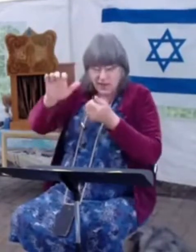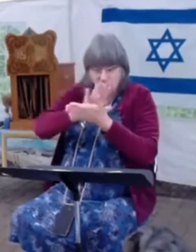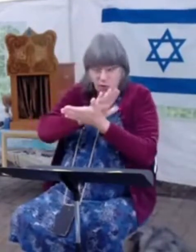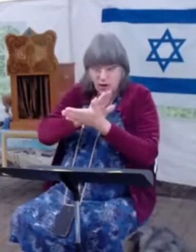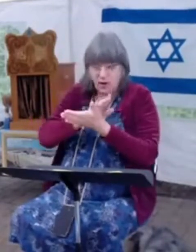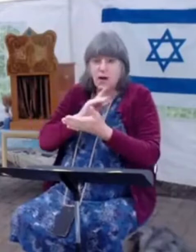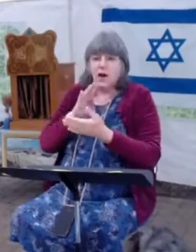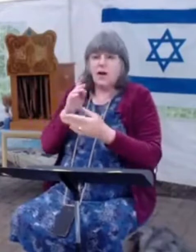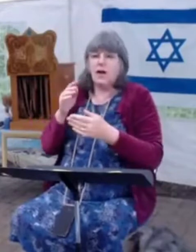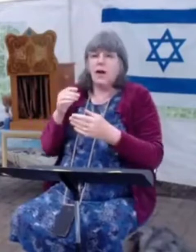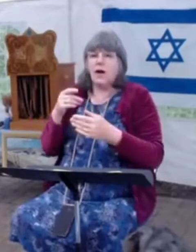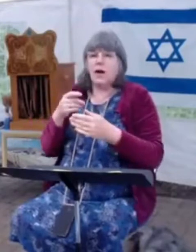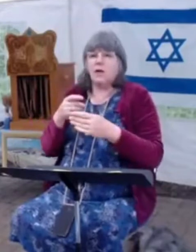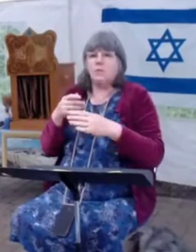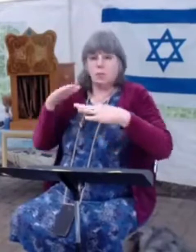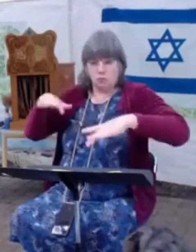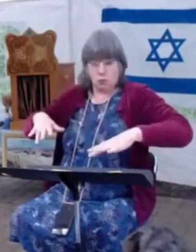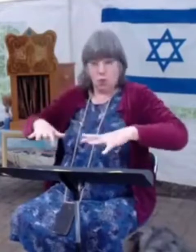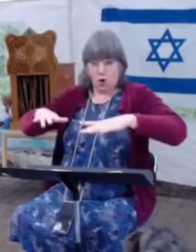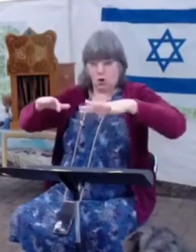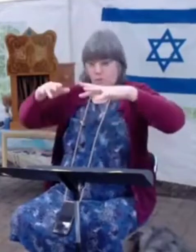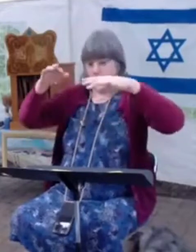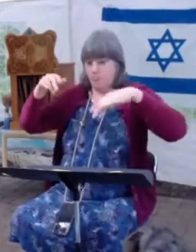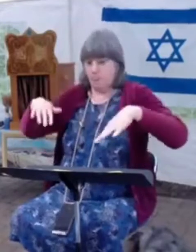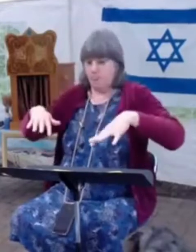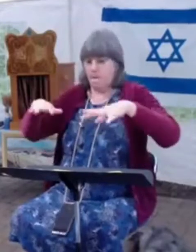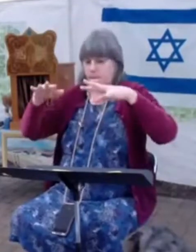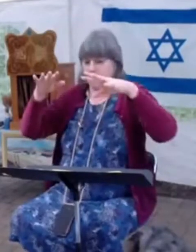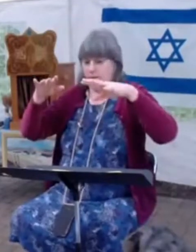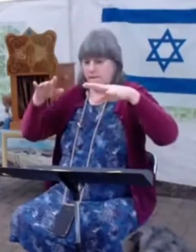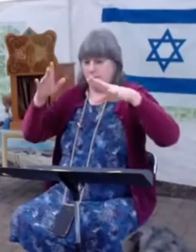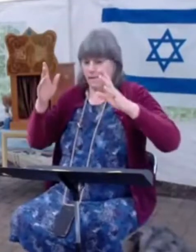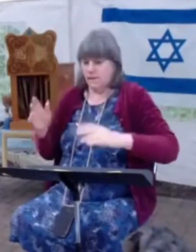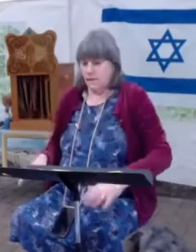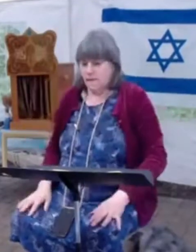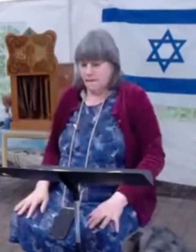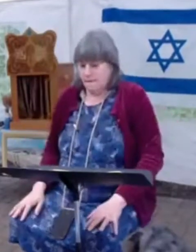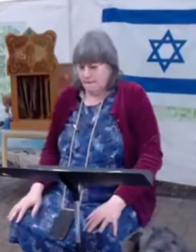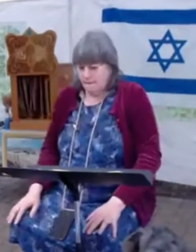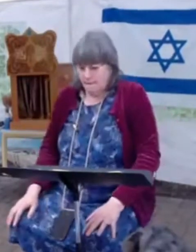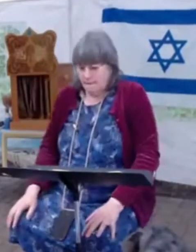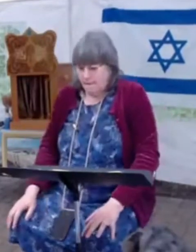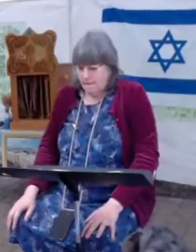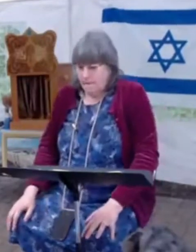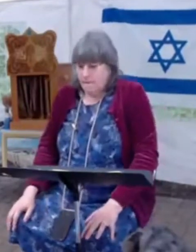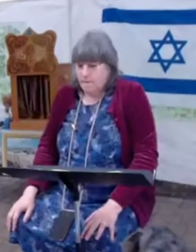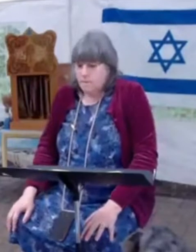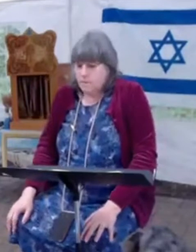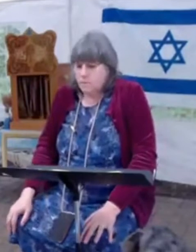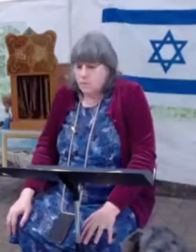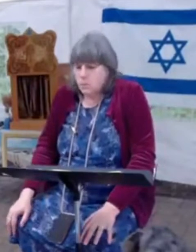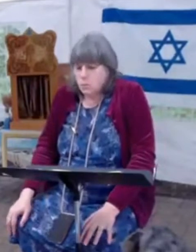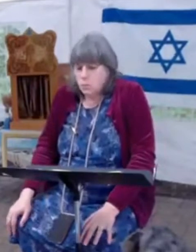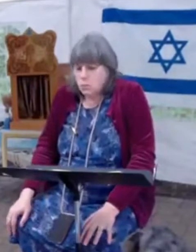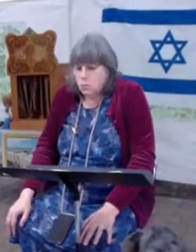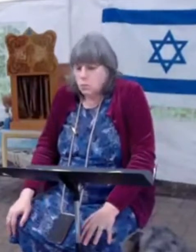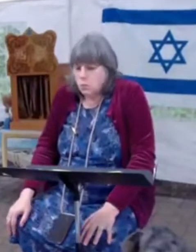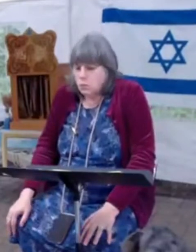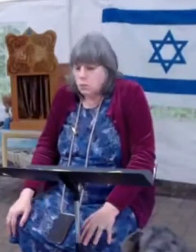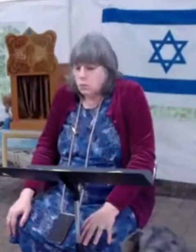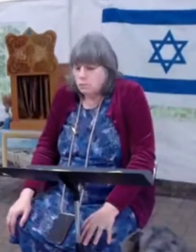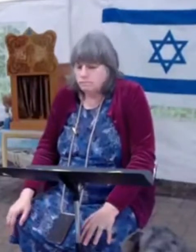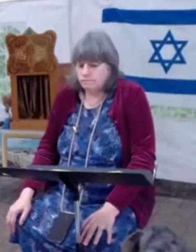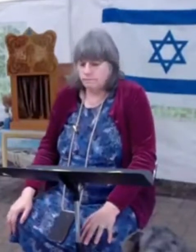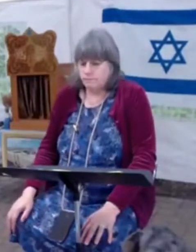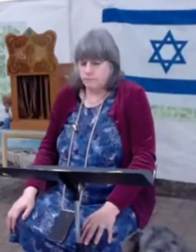not be lost before they were sufficiently known upon Adam's prediction that the world was going to be destroyed at one time by the